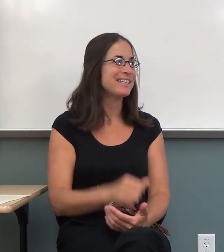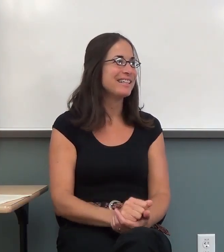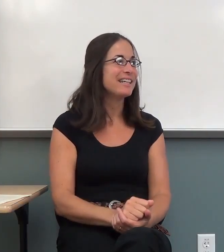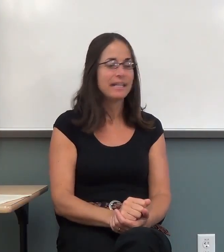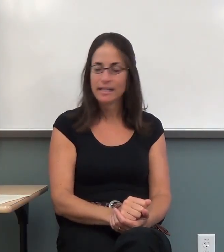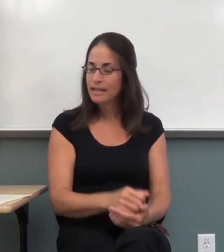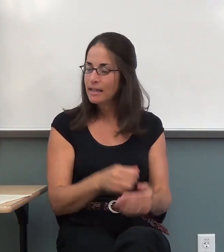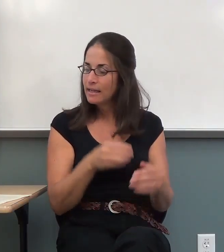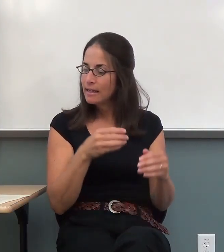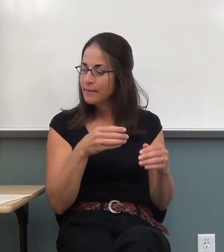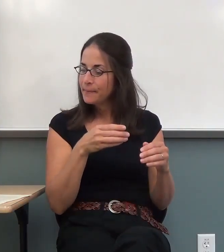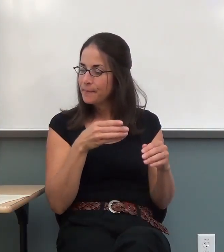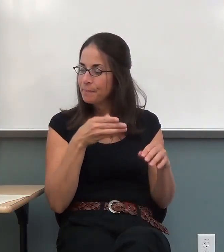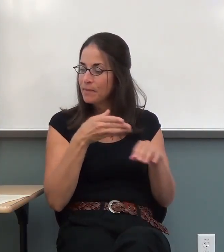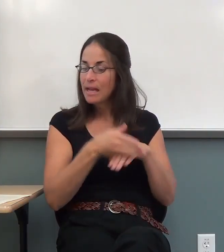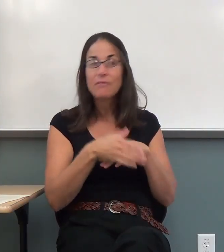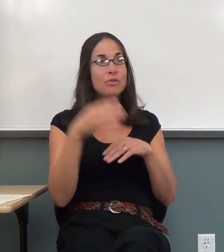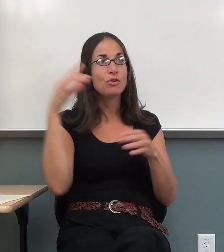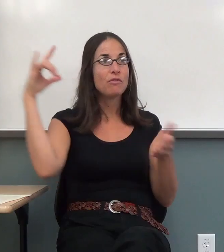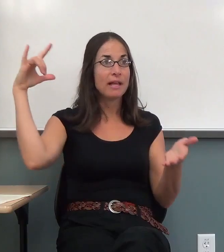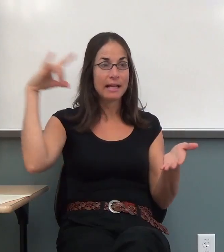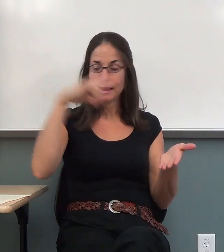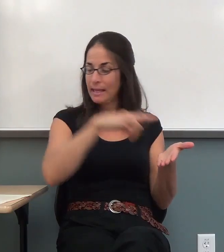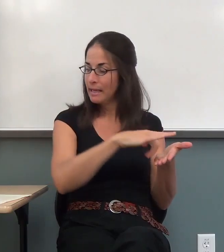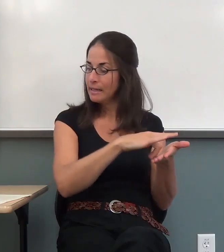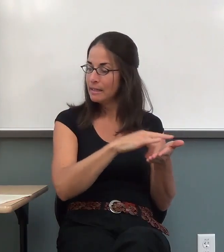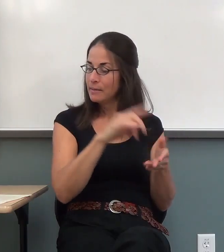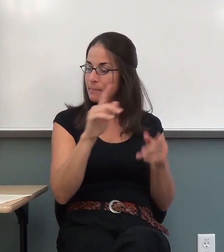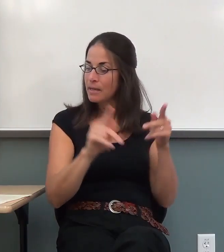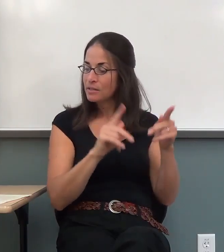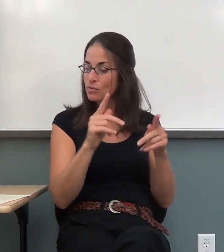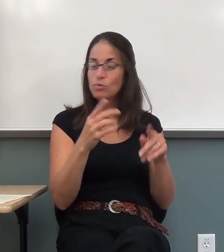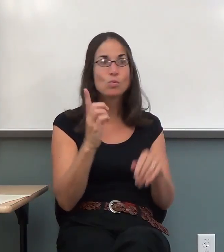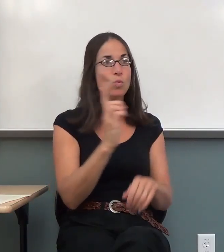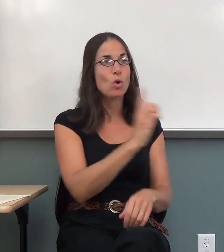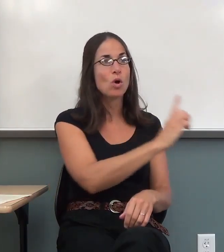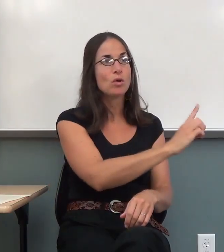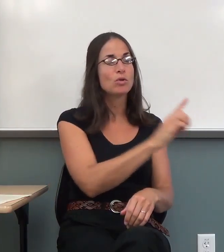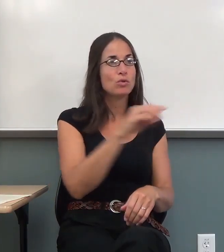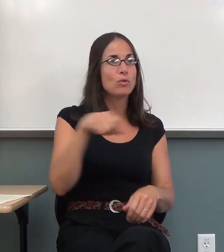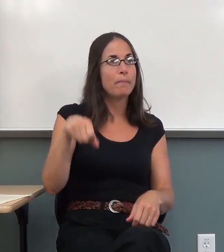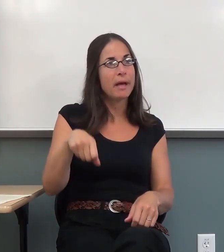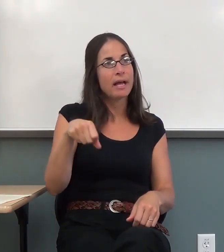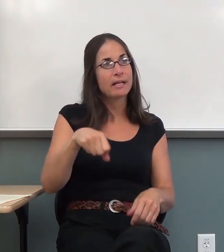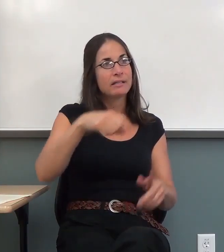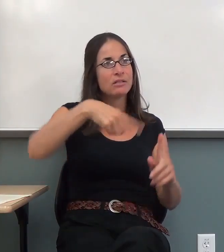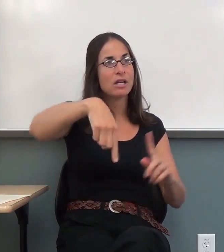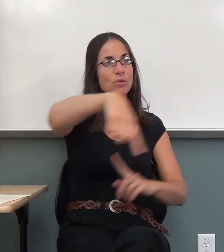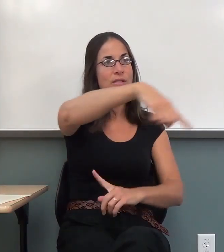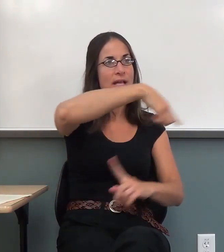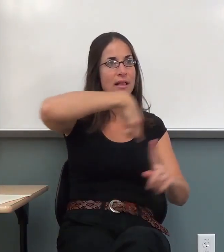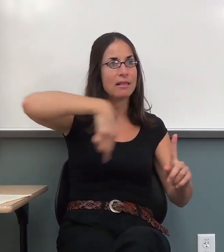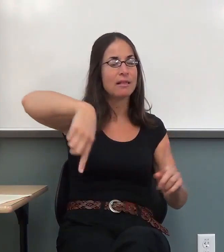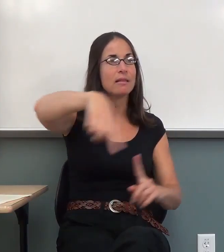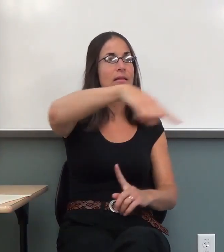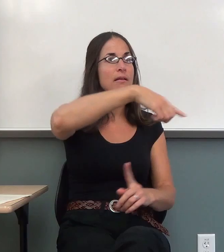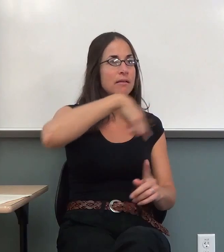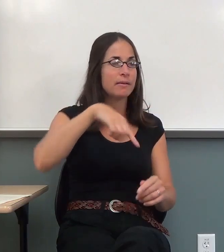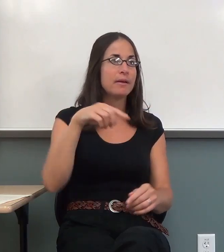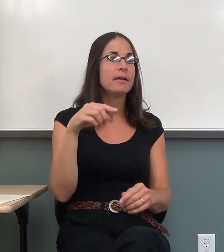the flight, the passenger walked to the baggage. Carousel. Yeah. Passenger is the